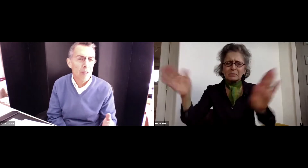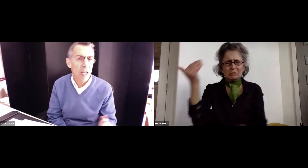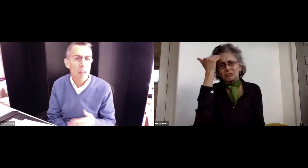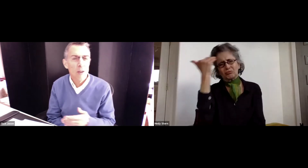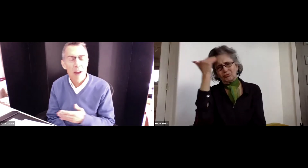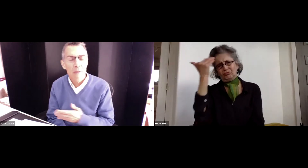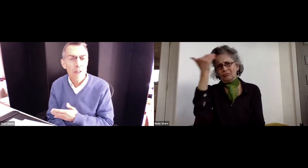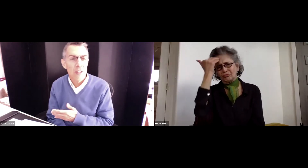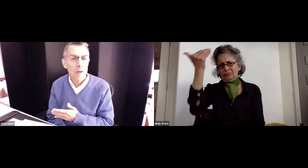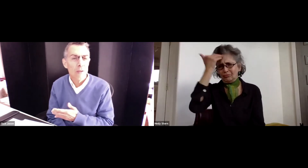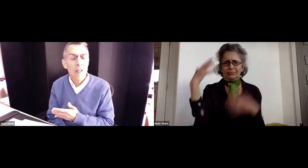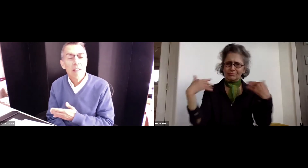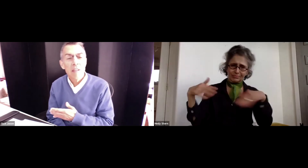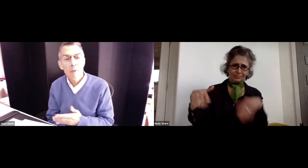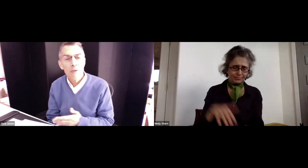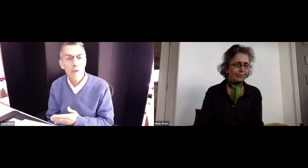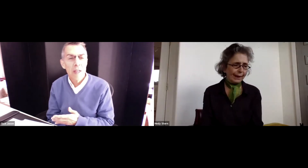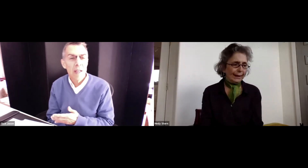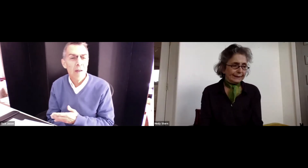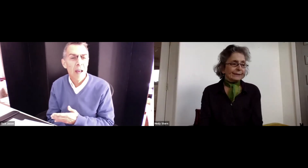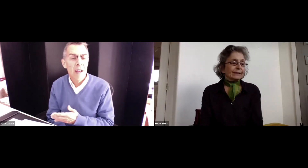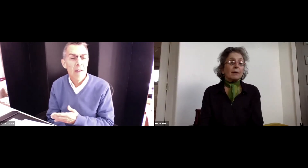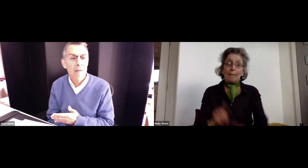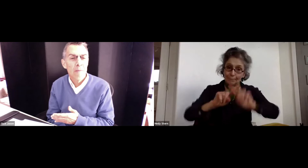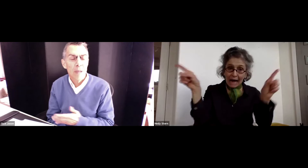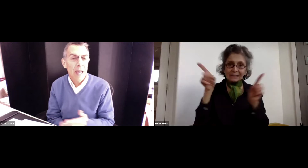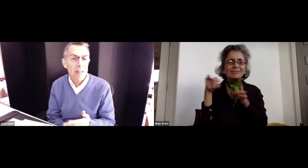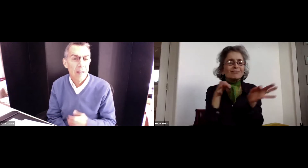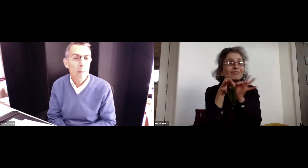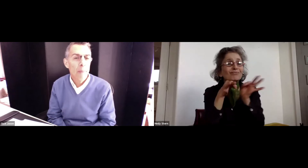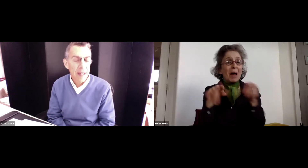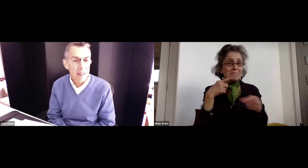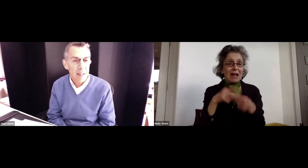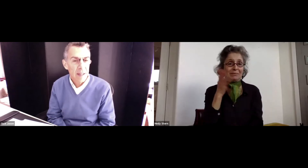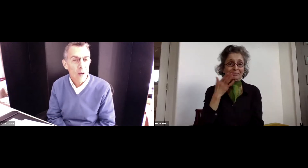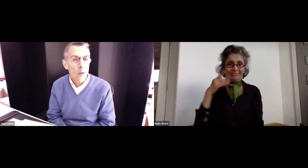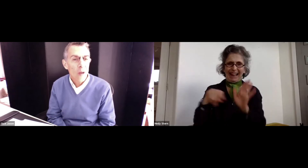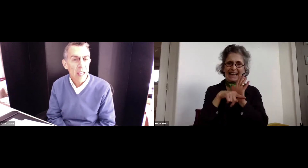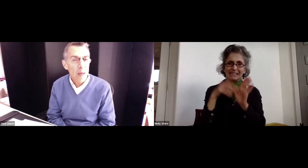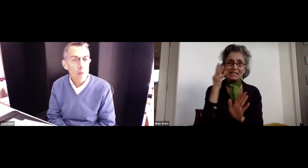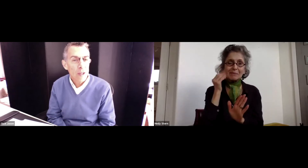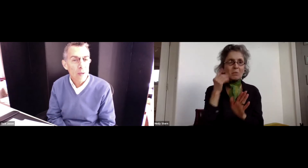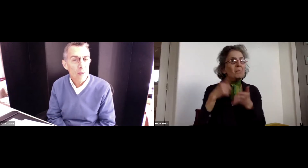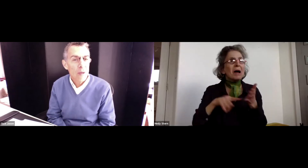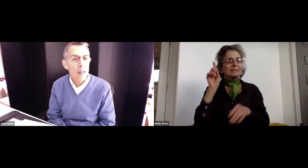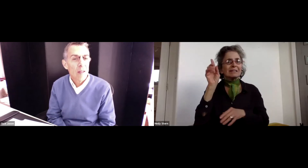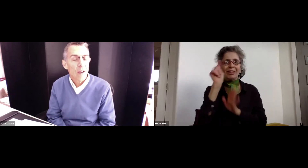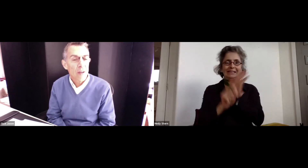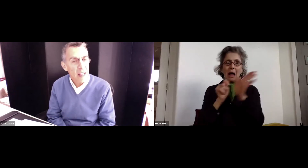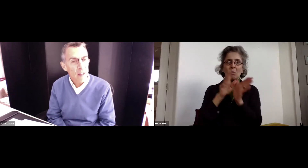They knew every single type of tree and plant. But when it came to her negative